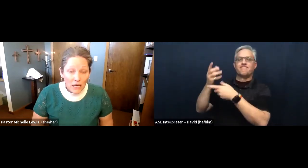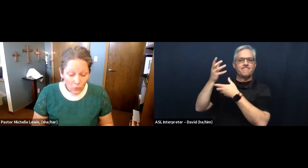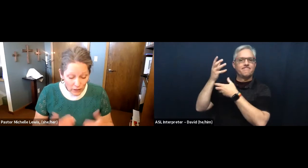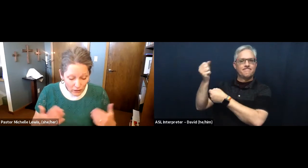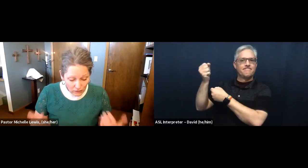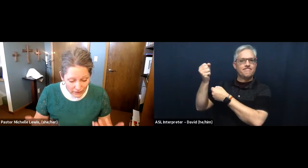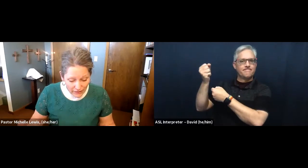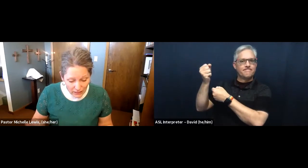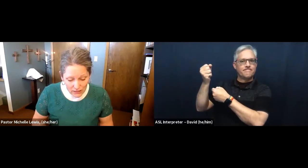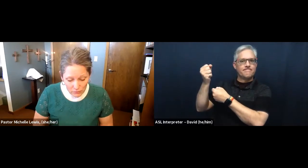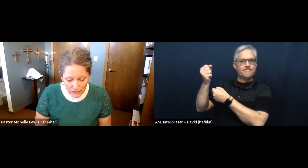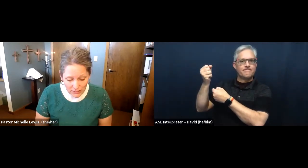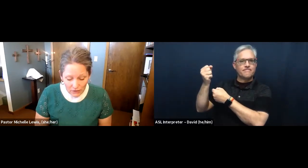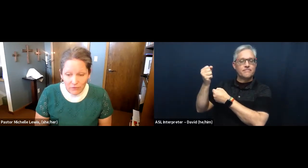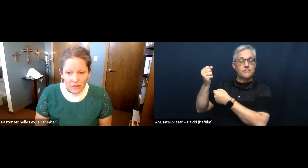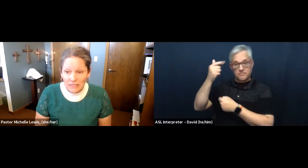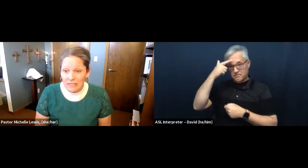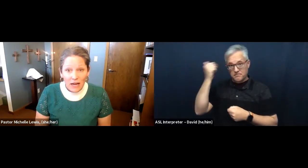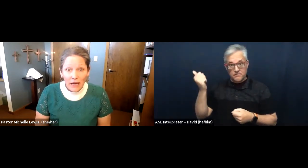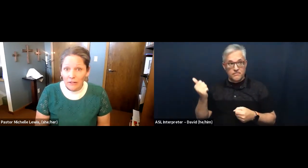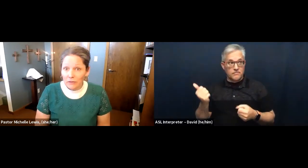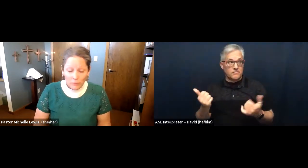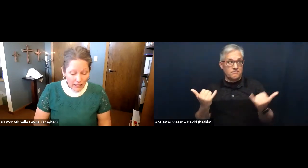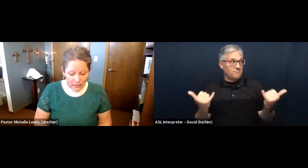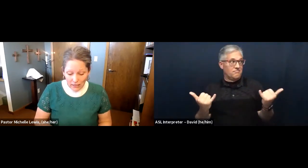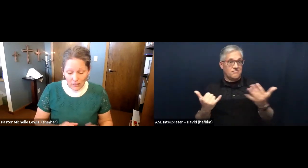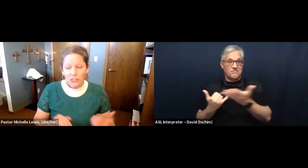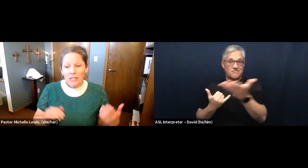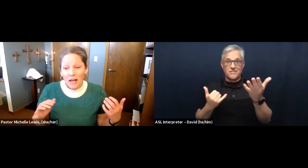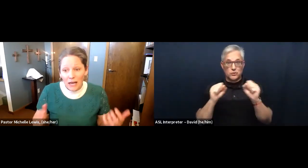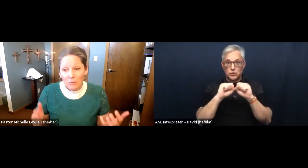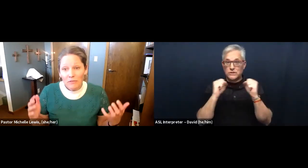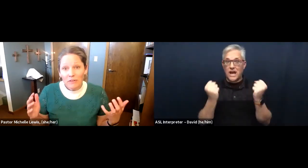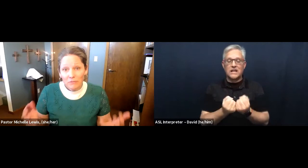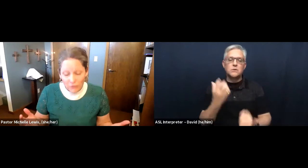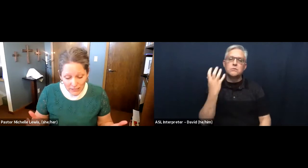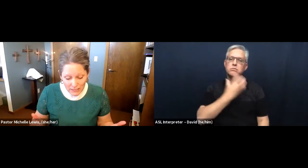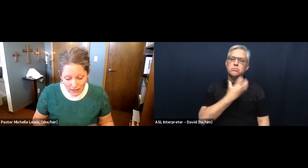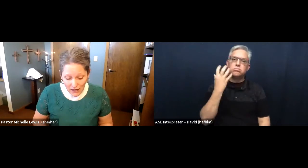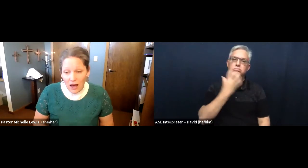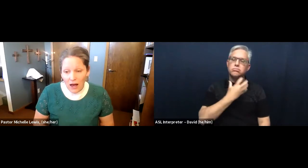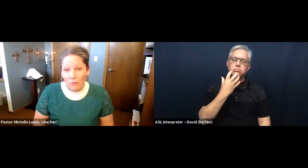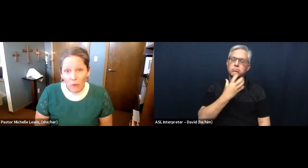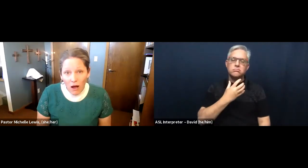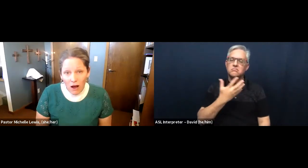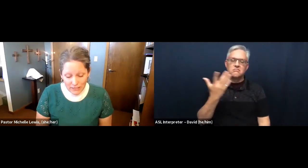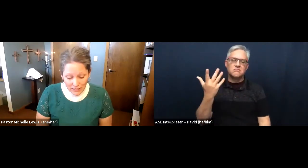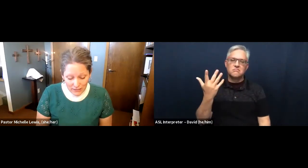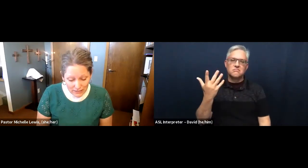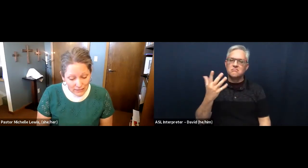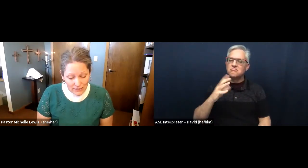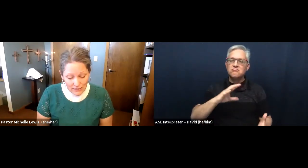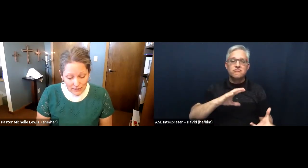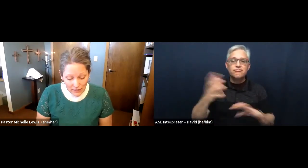because we are living in the midst of societal reckoning, a time of confronting wrongs